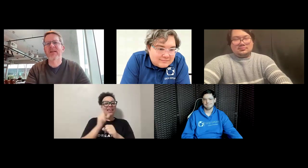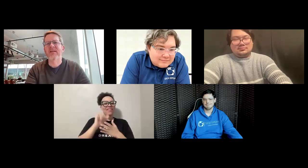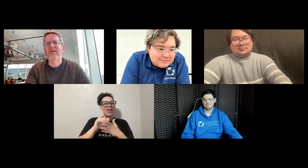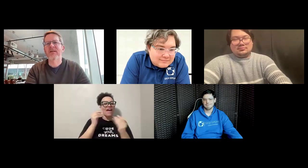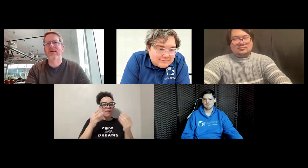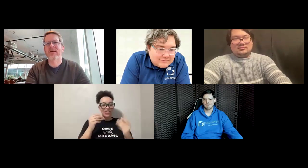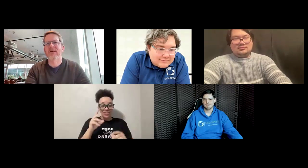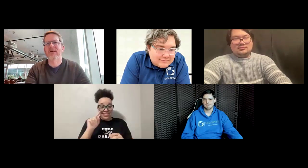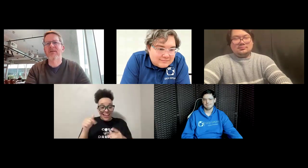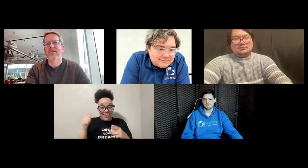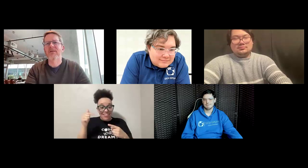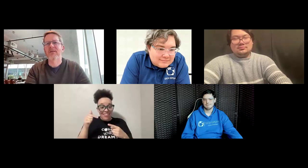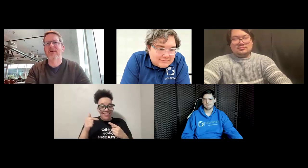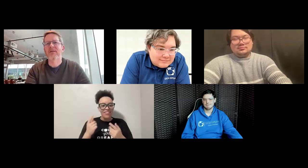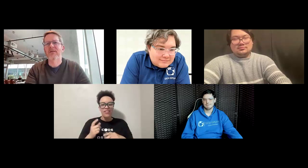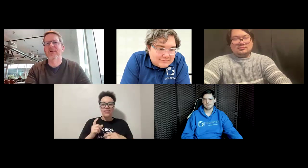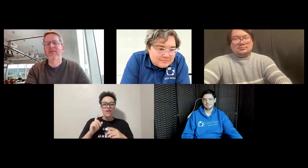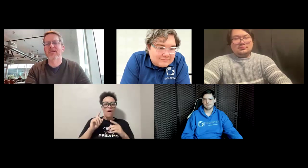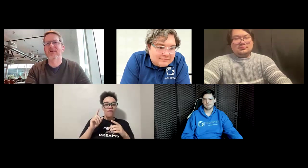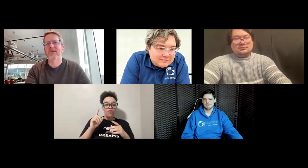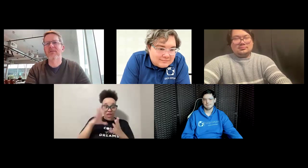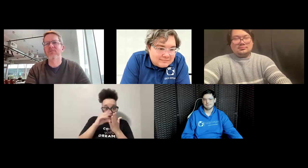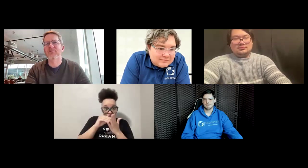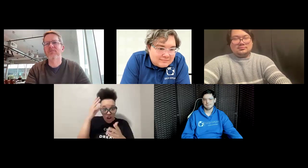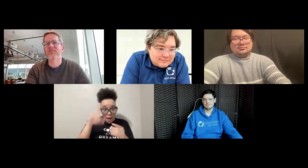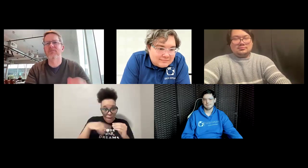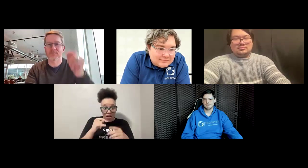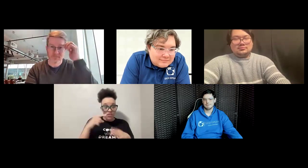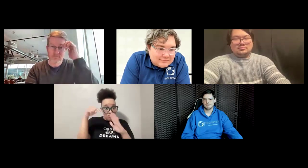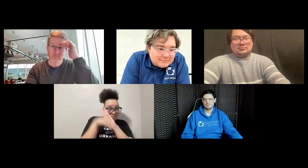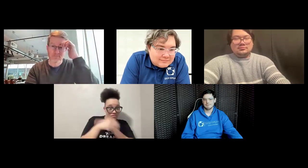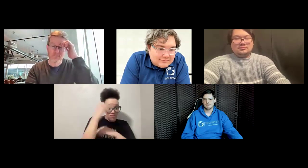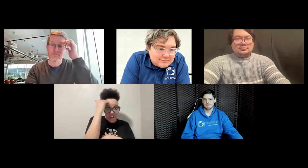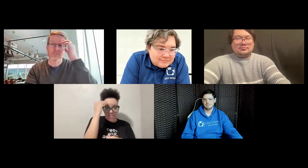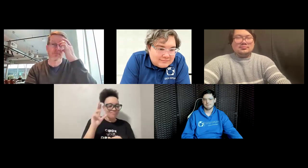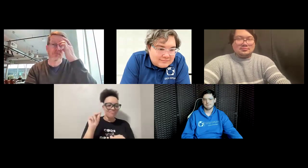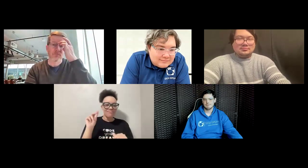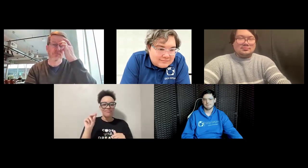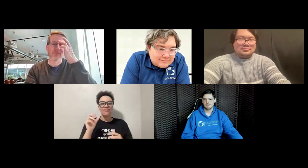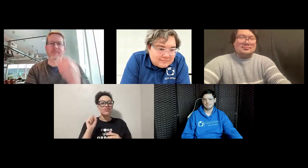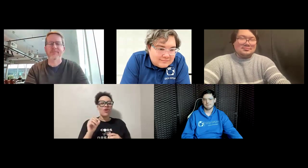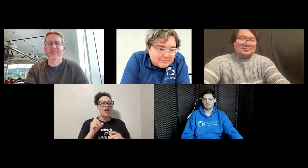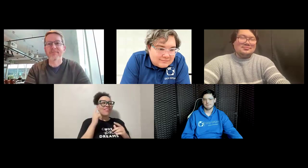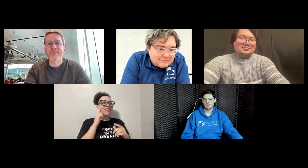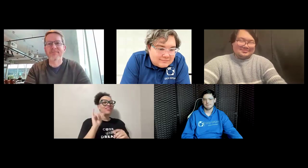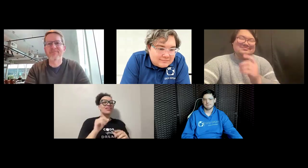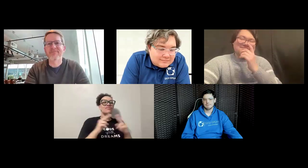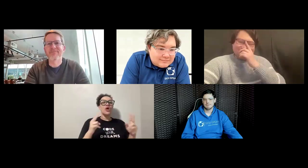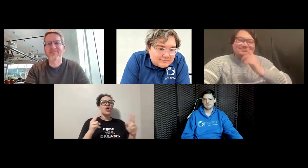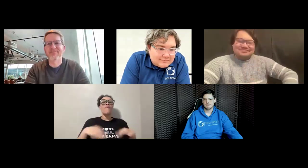what it is. And so wondering kind of with that, learning about it in depth and getting that knowledge, it doesn't